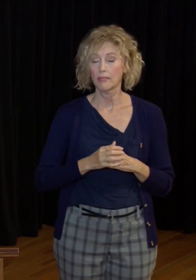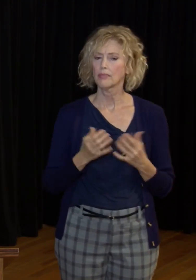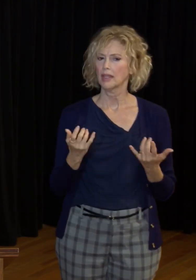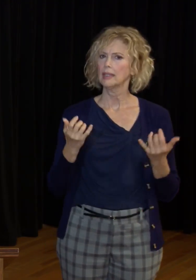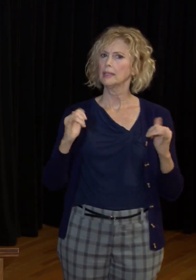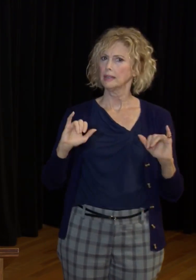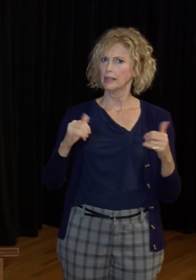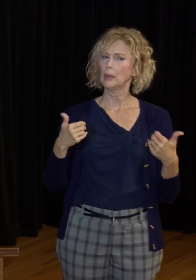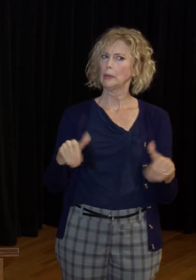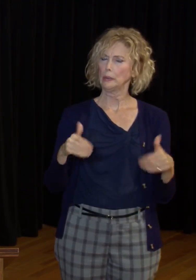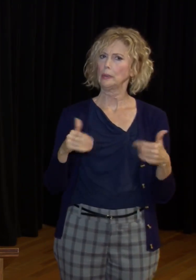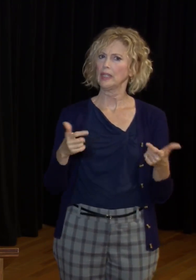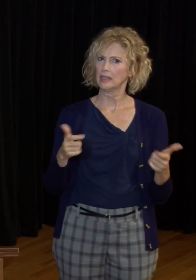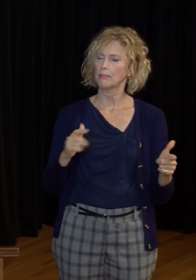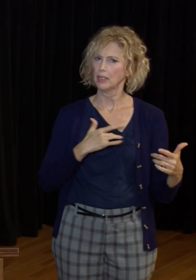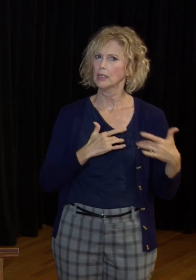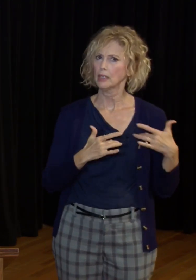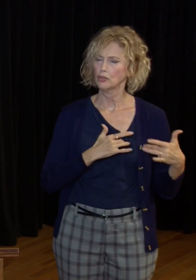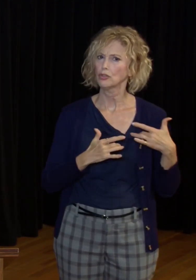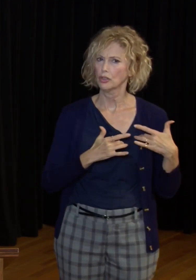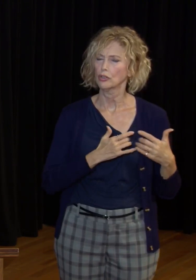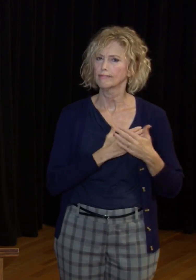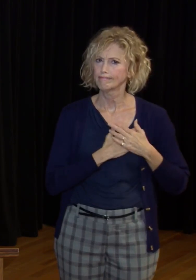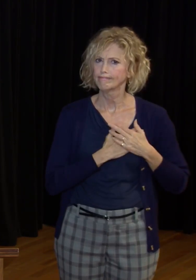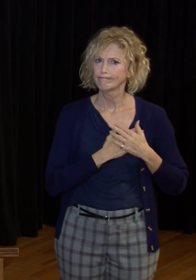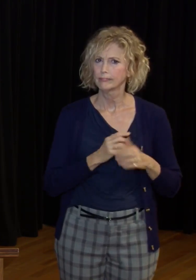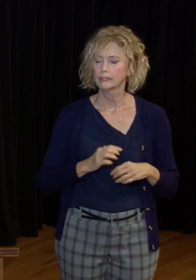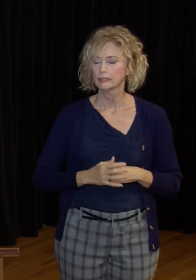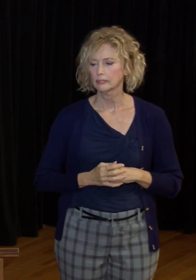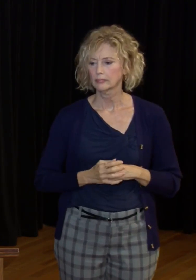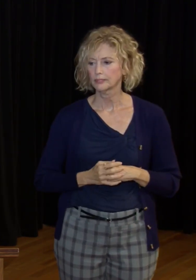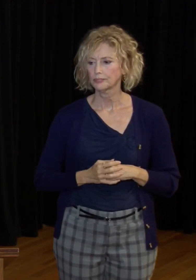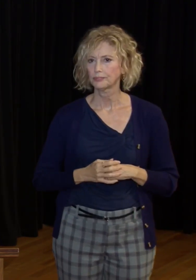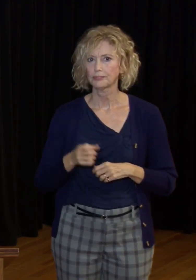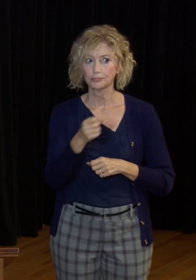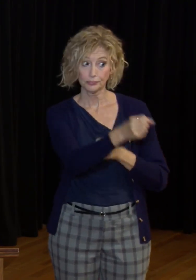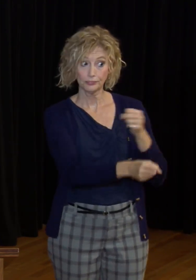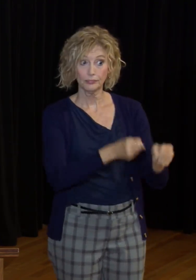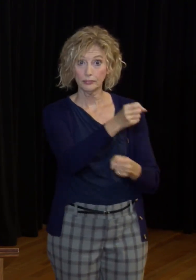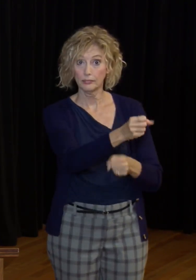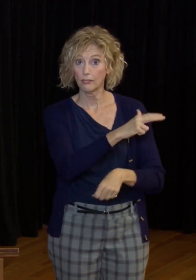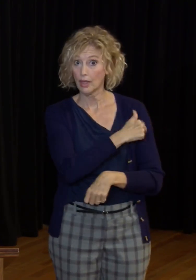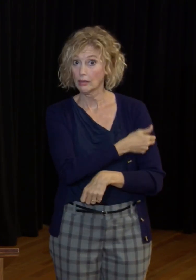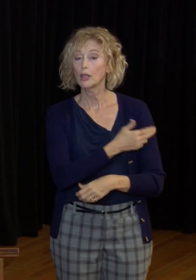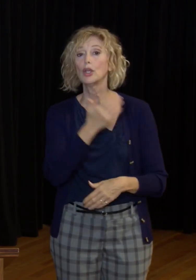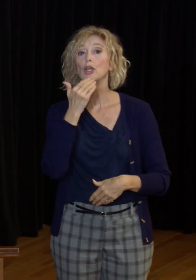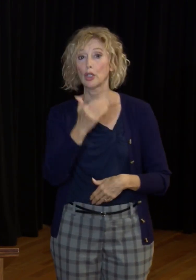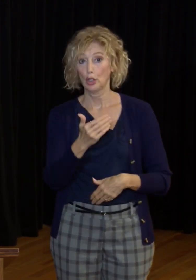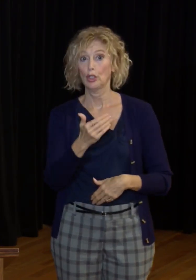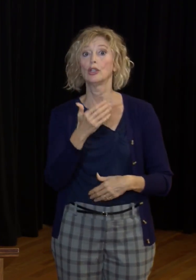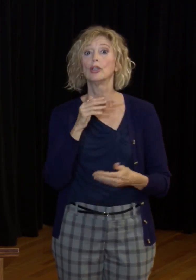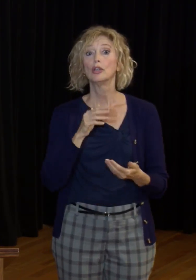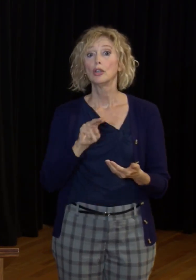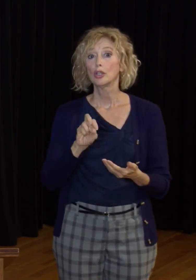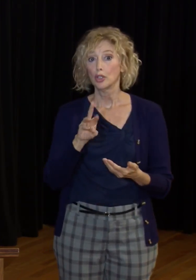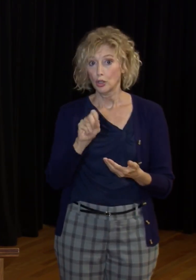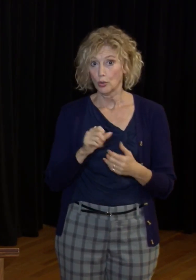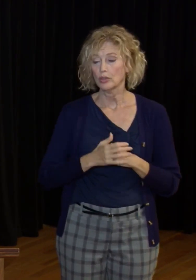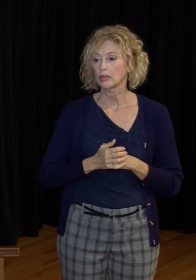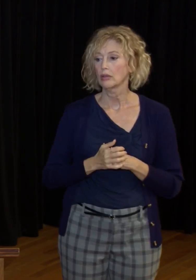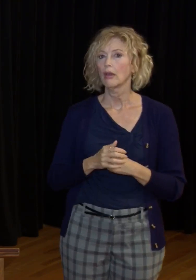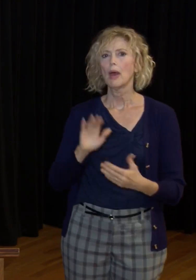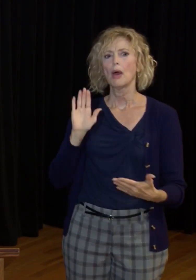still of great concern to us. So our hospitalizations, however, the good news are trending down, and we're really pleased